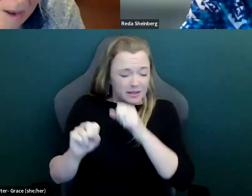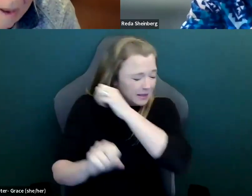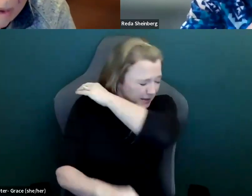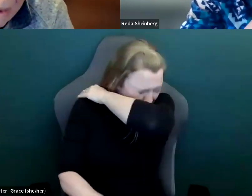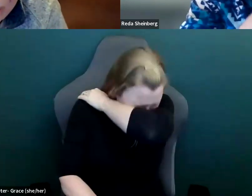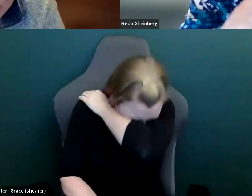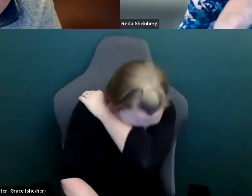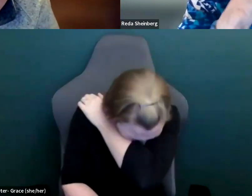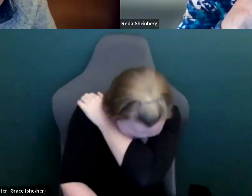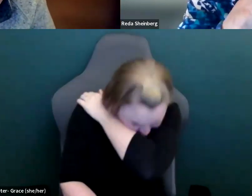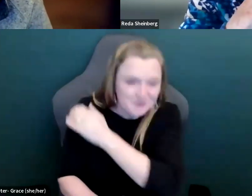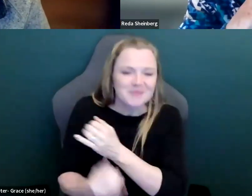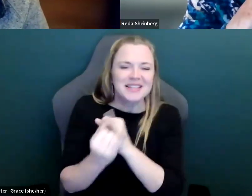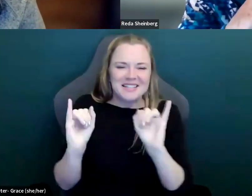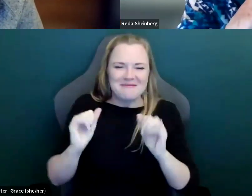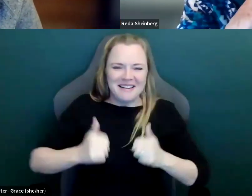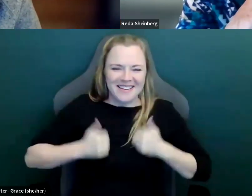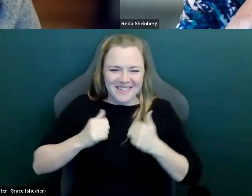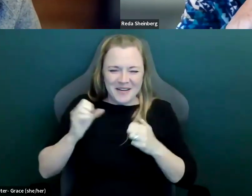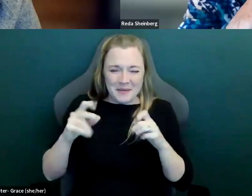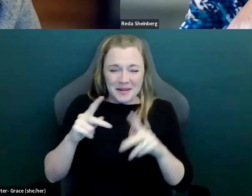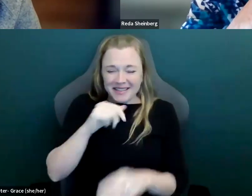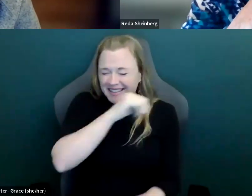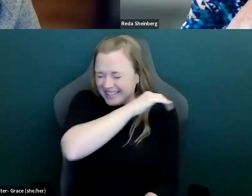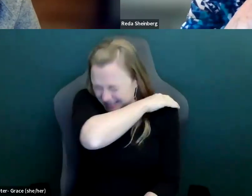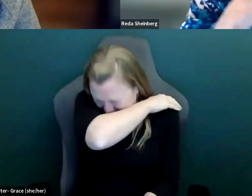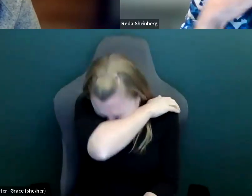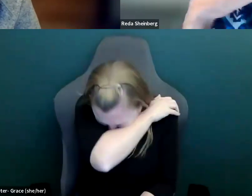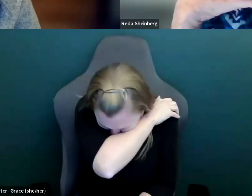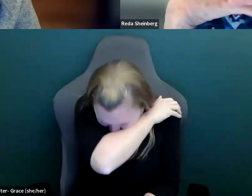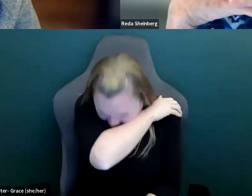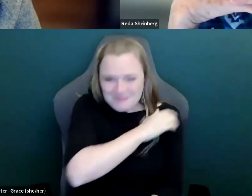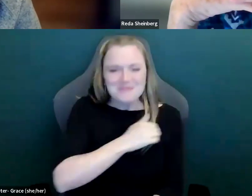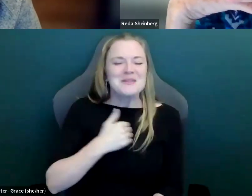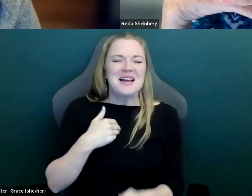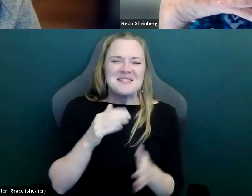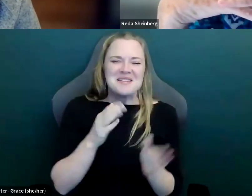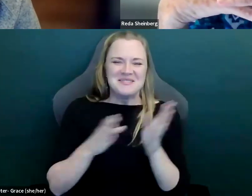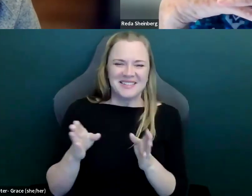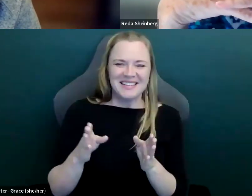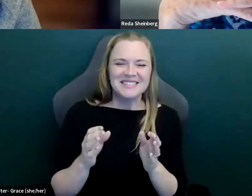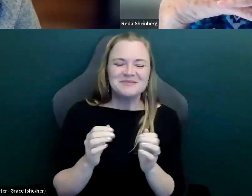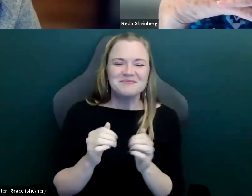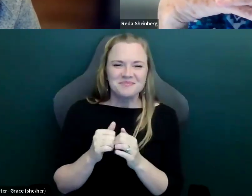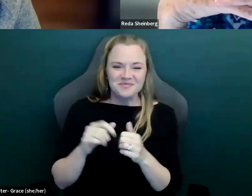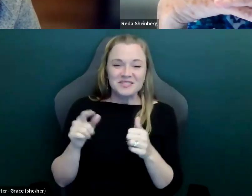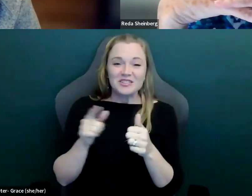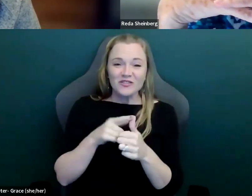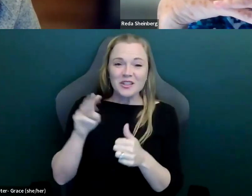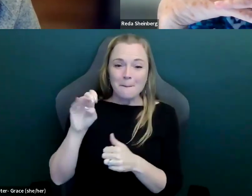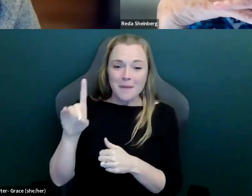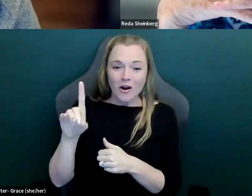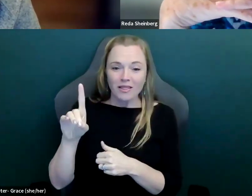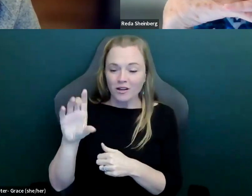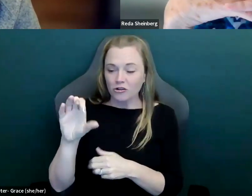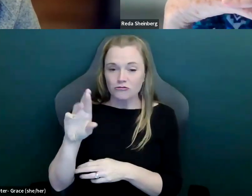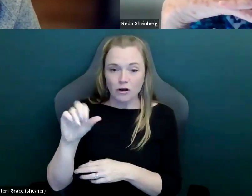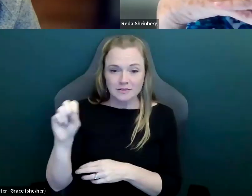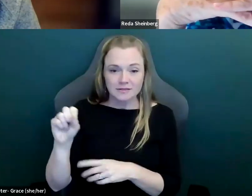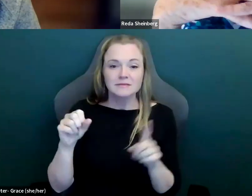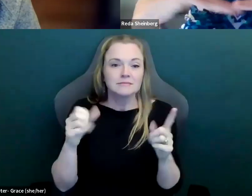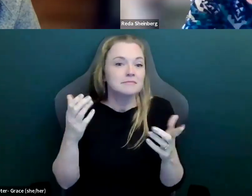also we have a plan, First Maryland Trust, who will be able to, we hope, be able to handle the